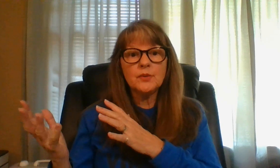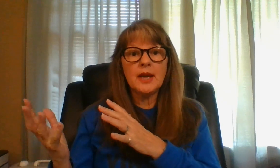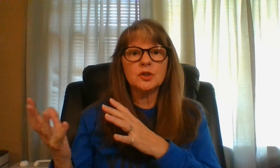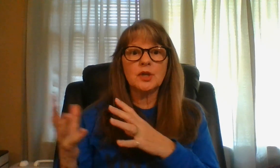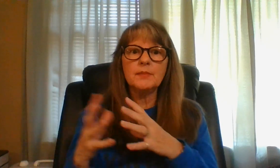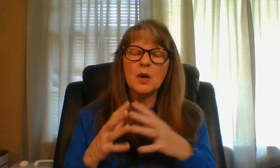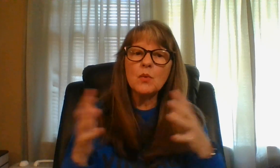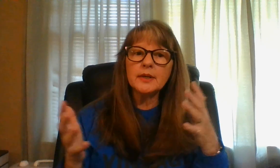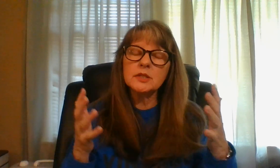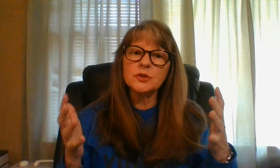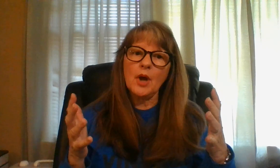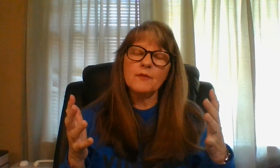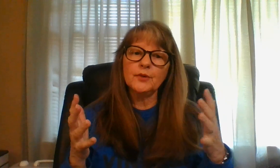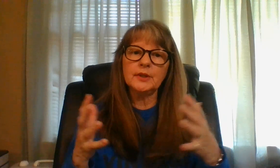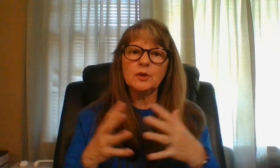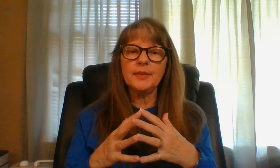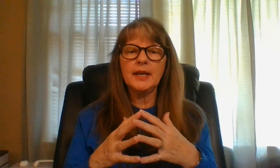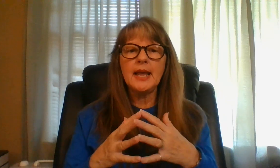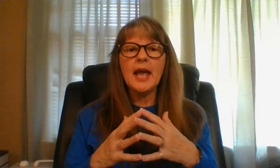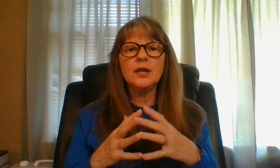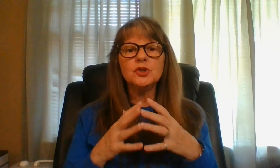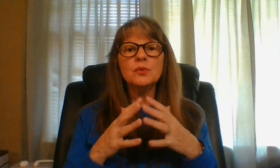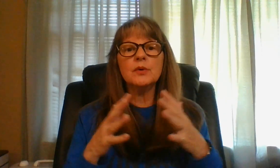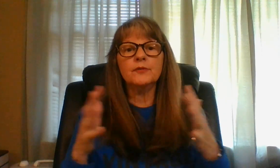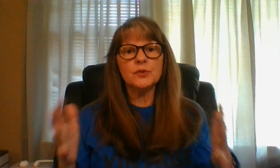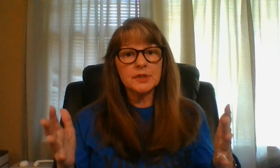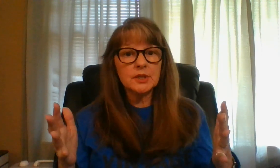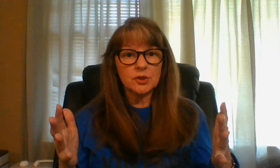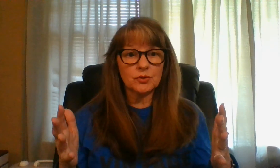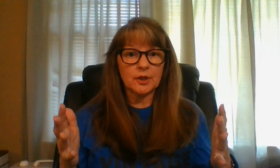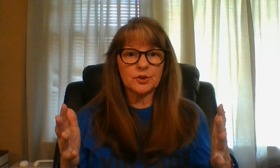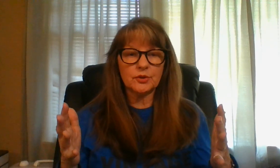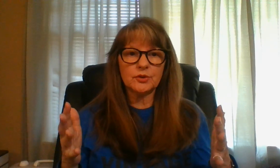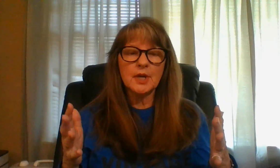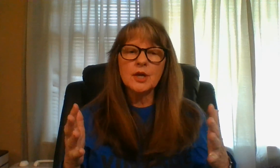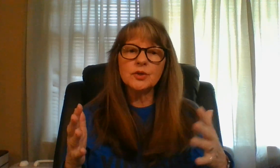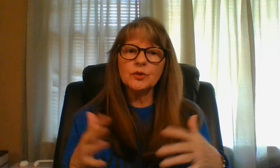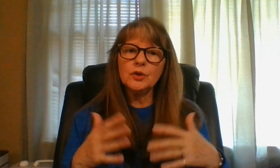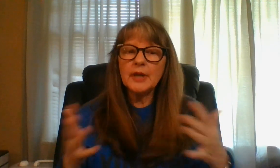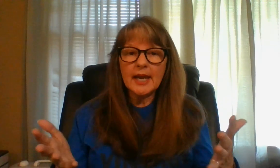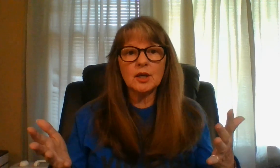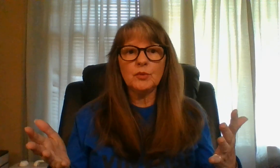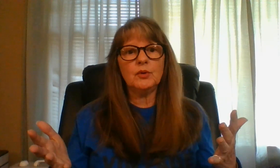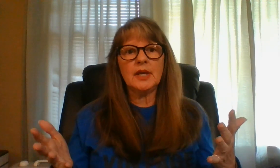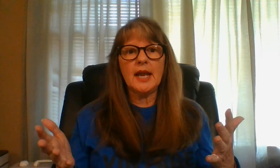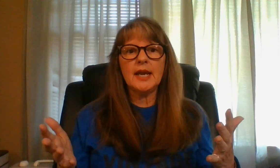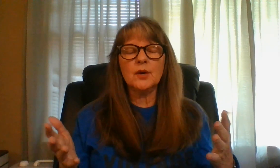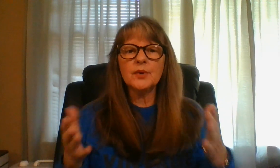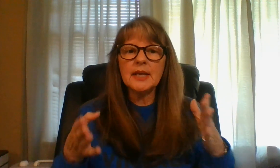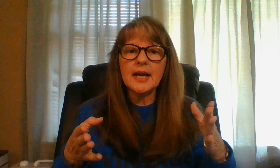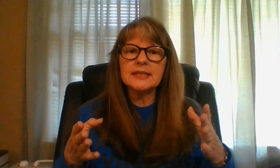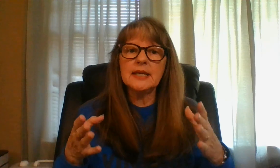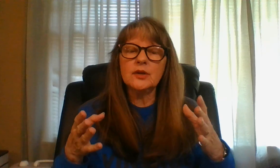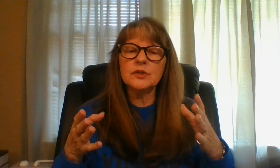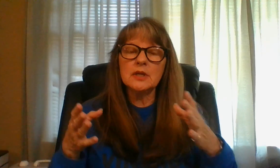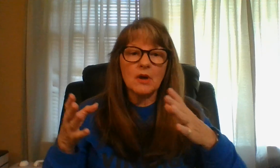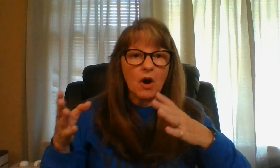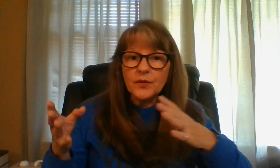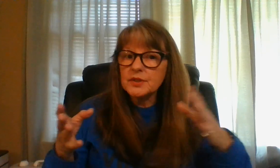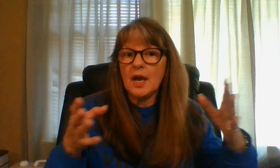two-handed shape, but I wanted to stop for a little bit and do a few sentence structures so that you can communicate and realize that all the signs